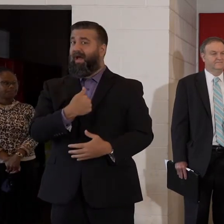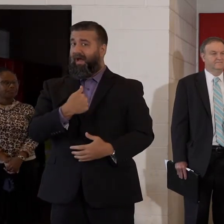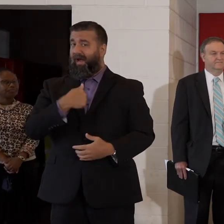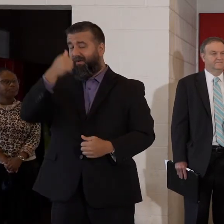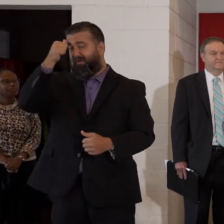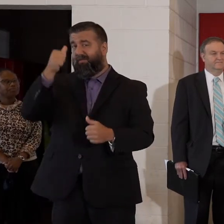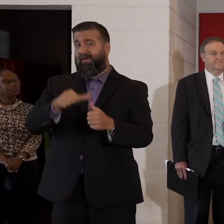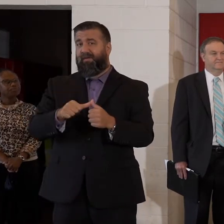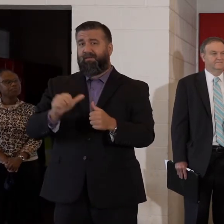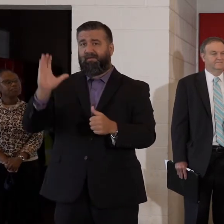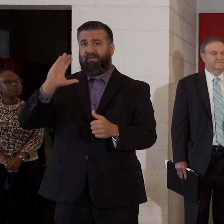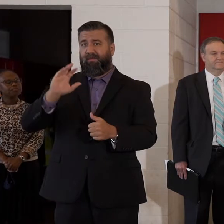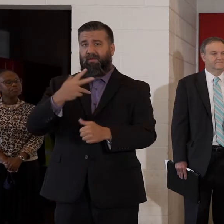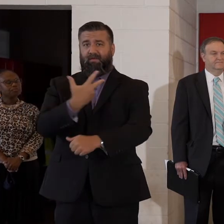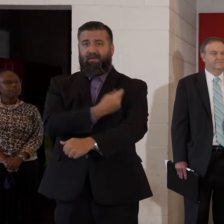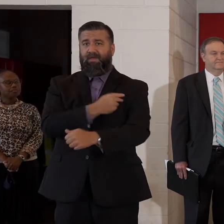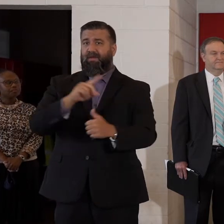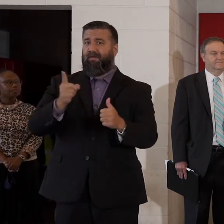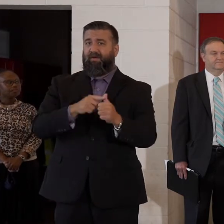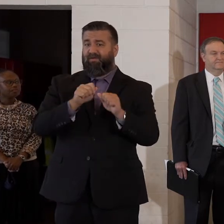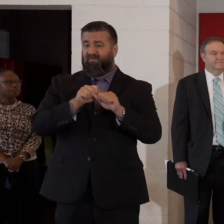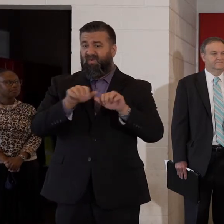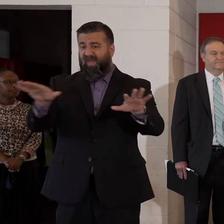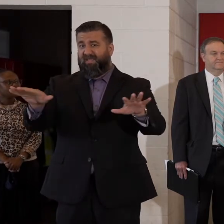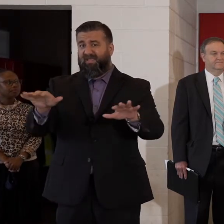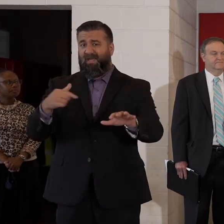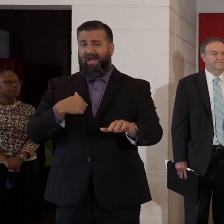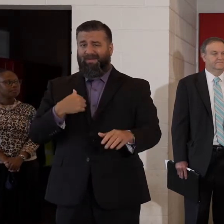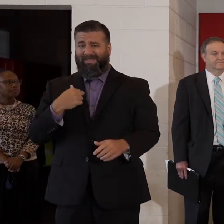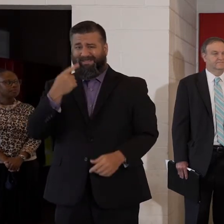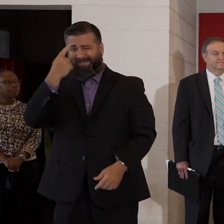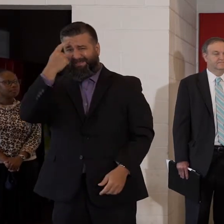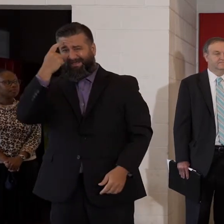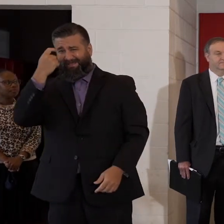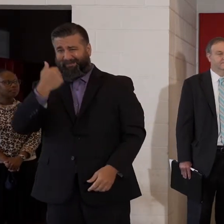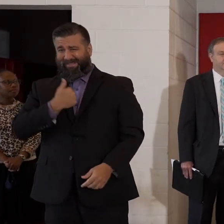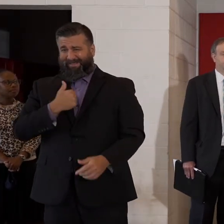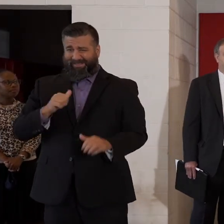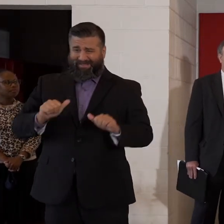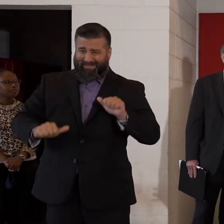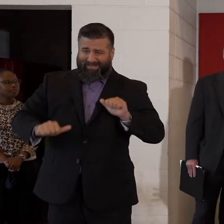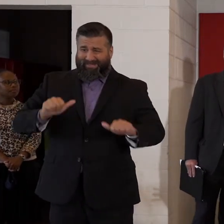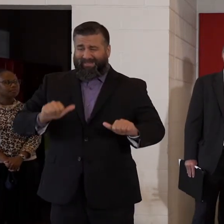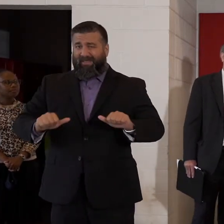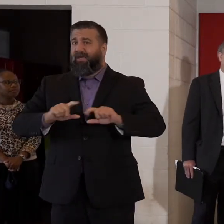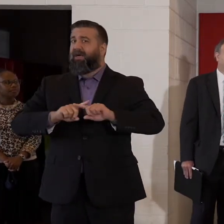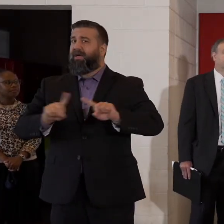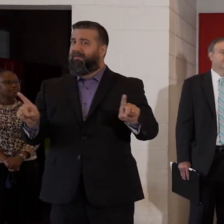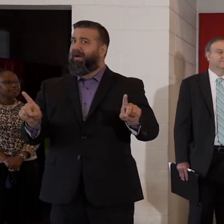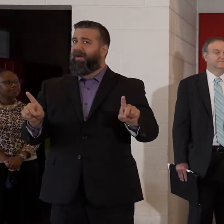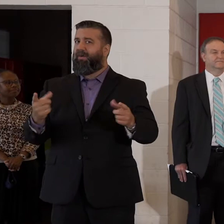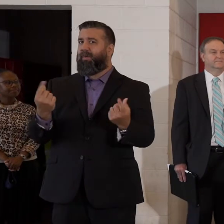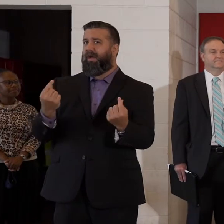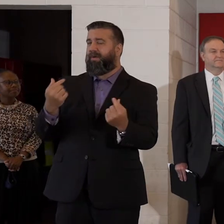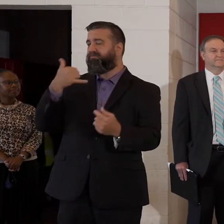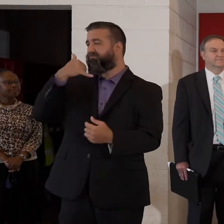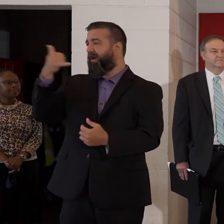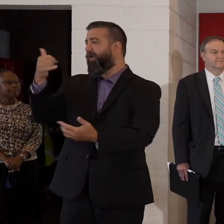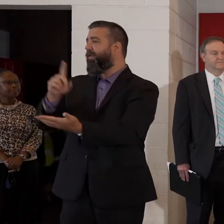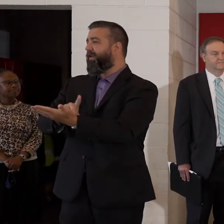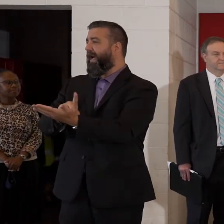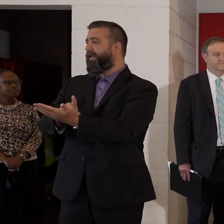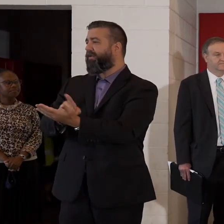remember when the vaccination first came out, I was skeptical myself. However, I called my doctor and